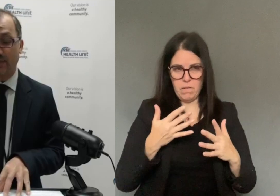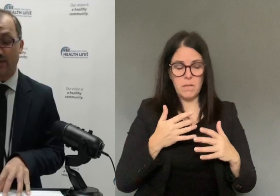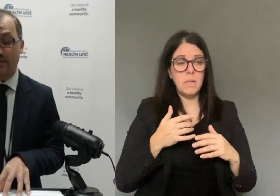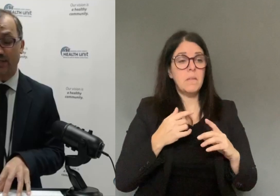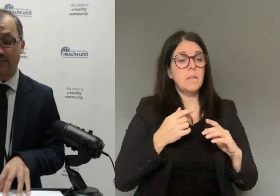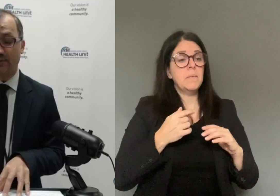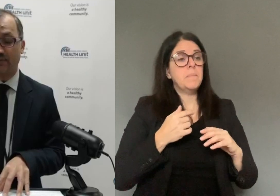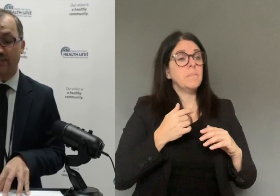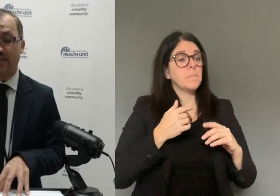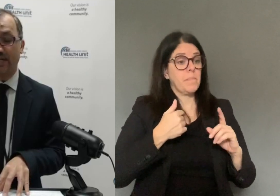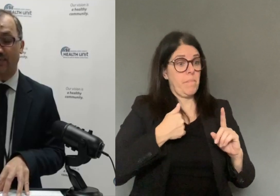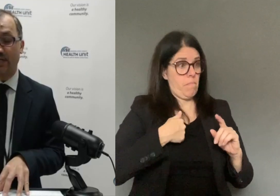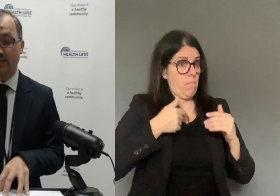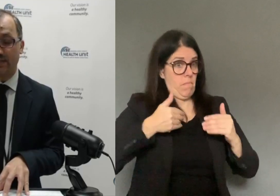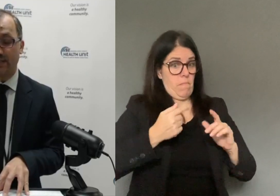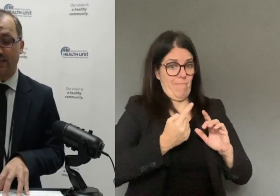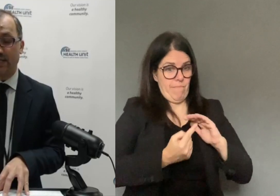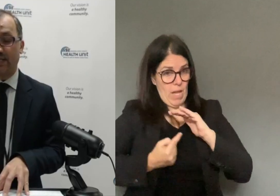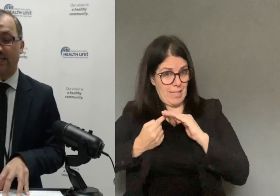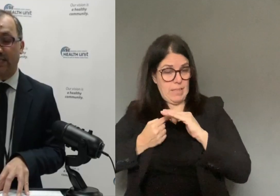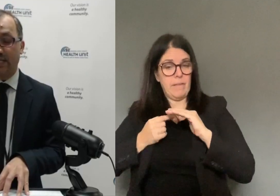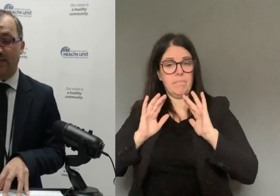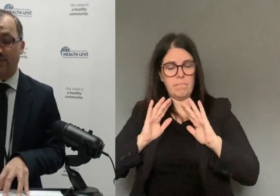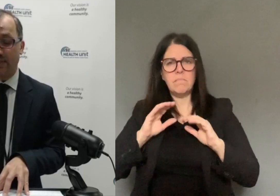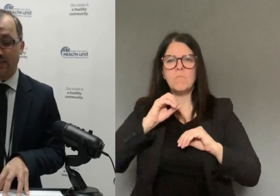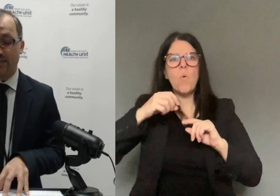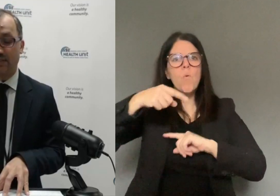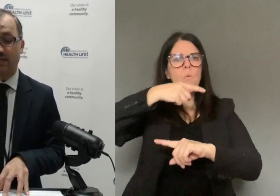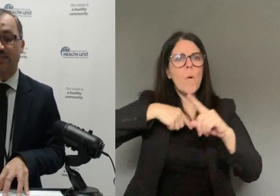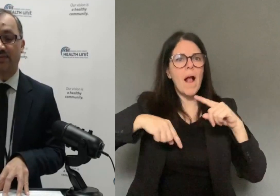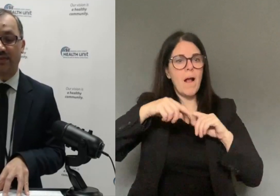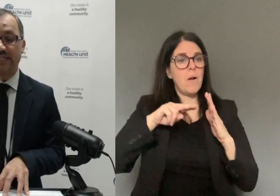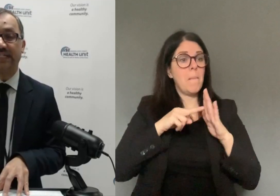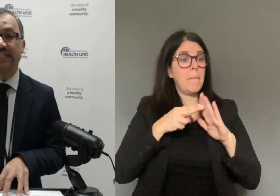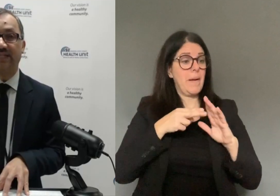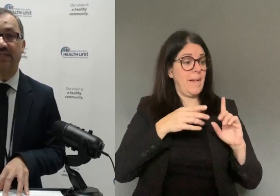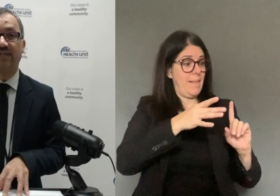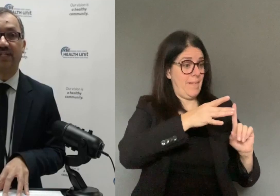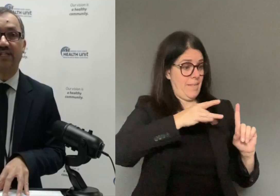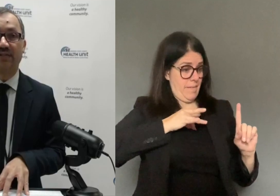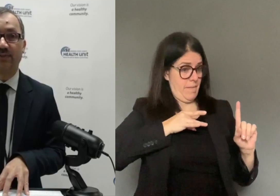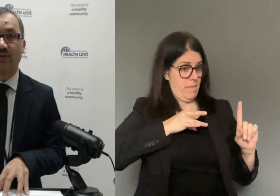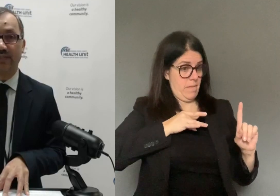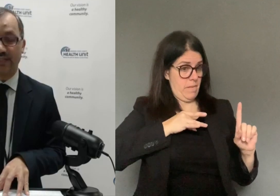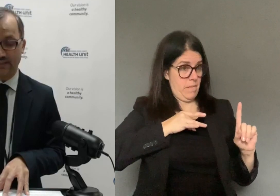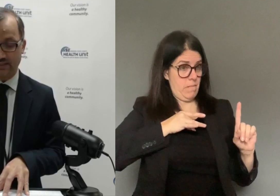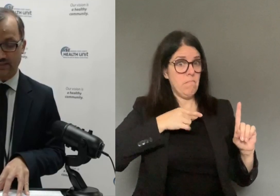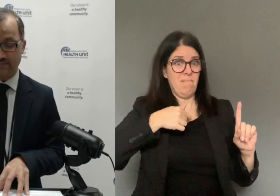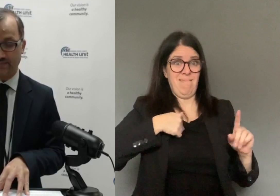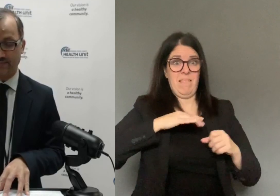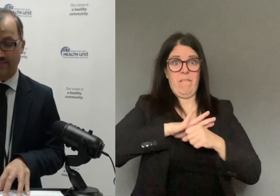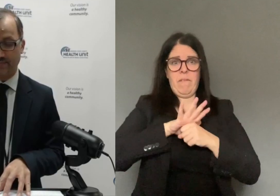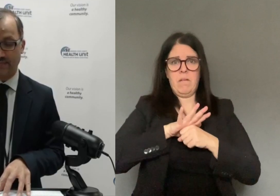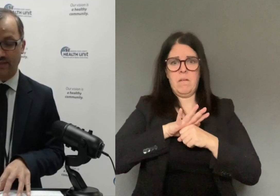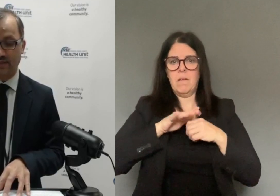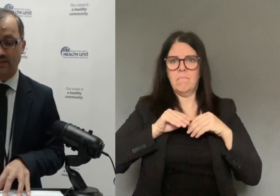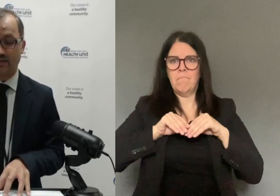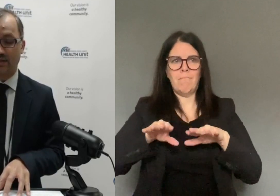come in contact with anyone else. They can potentially stop the spread even if they develop COVID-19.